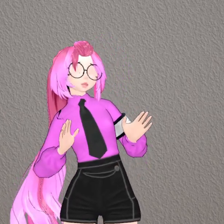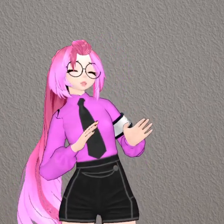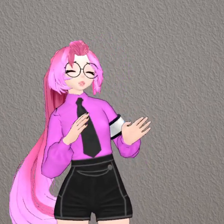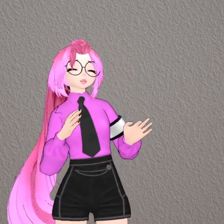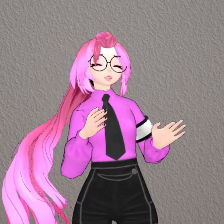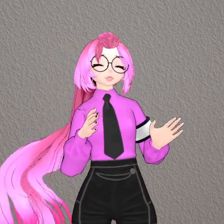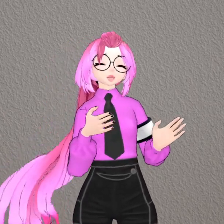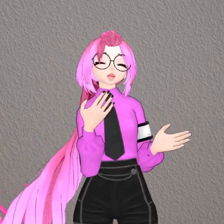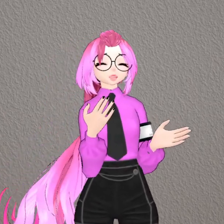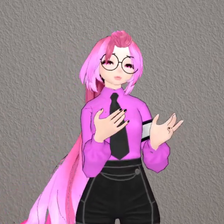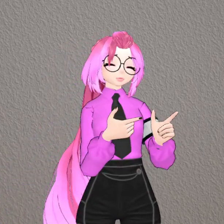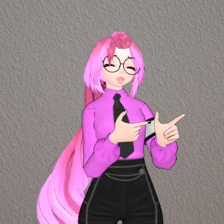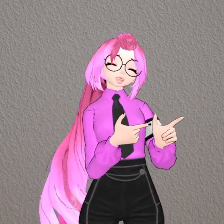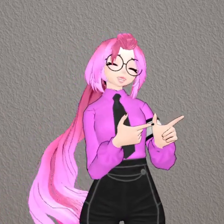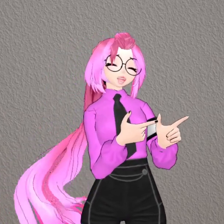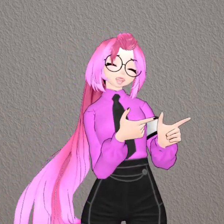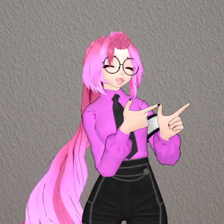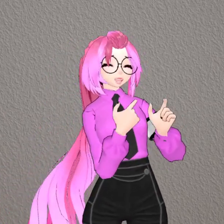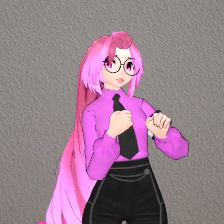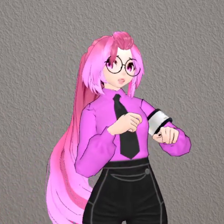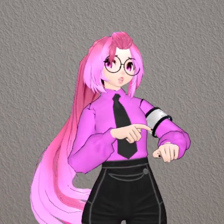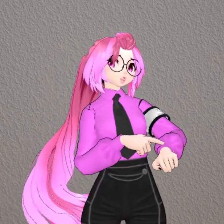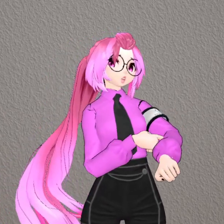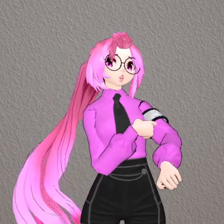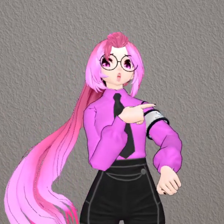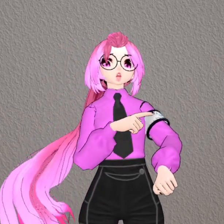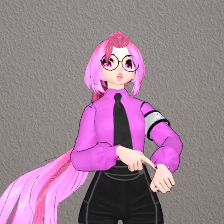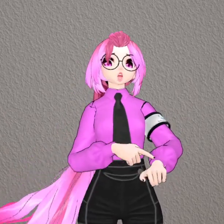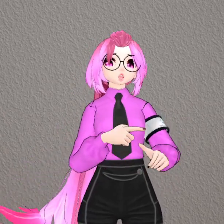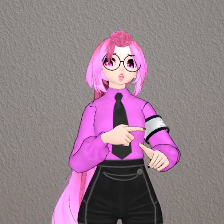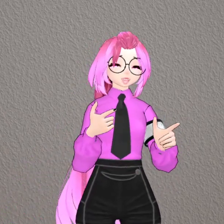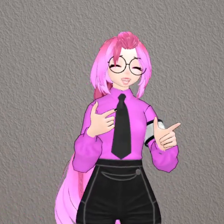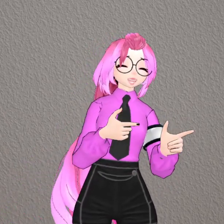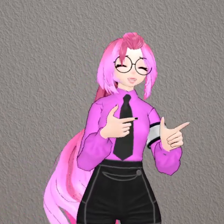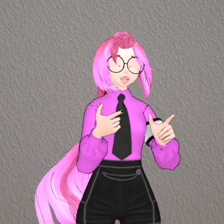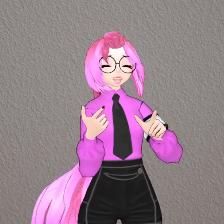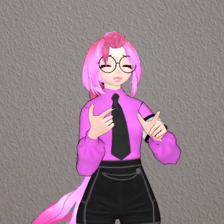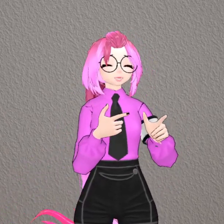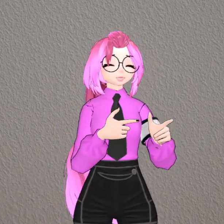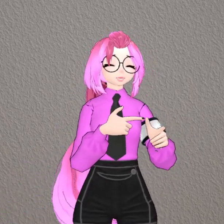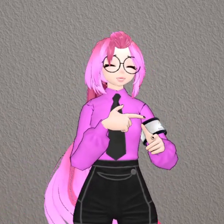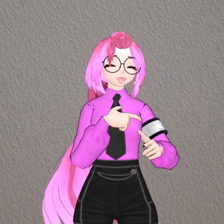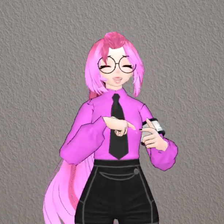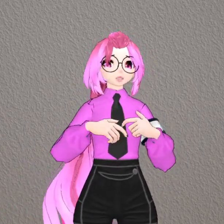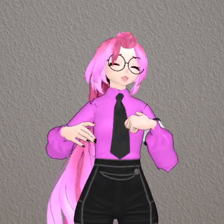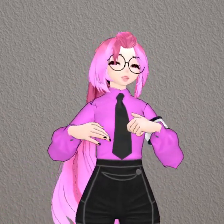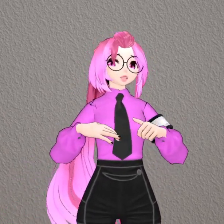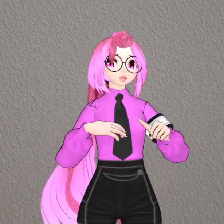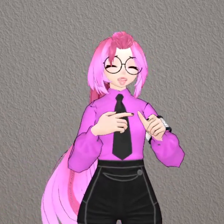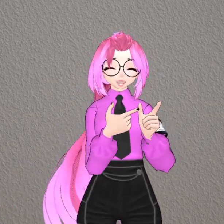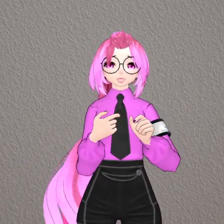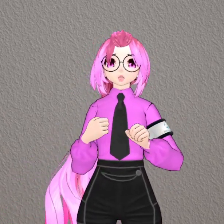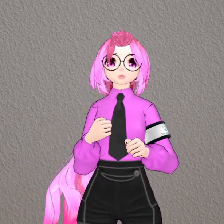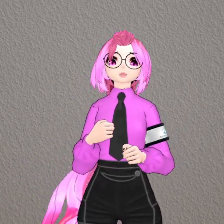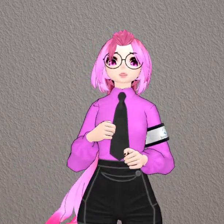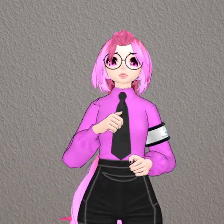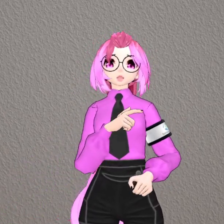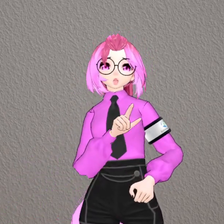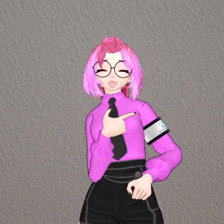proper. This is like you've been signing really fast for a long time and you're just kind of like getting through it really quickly. So this is the